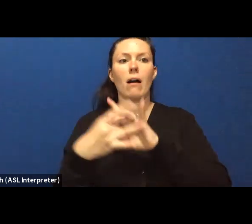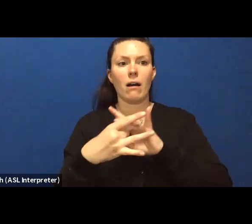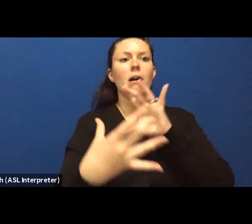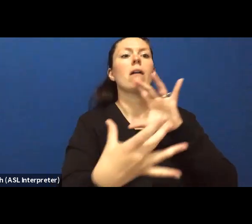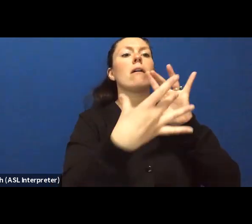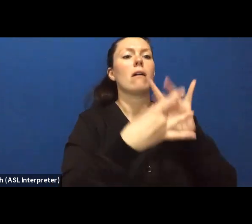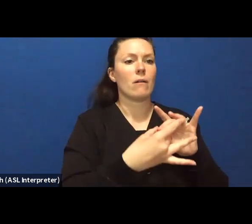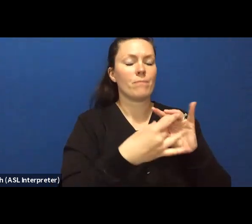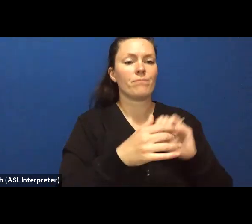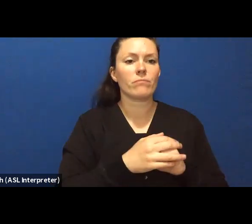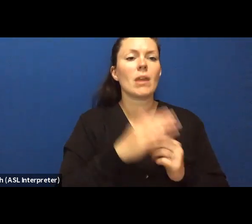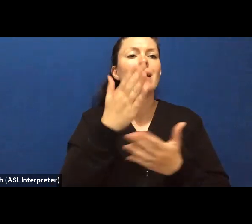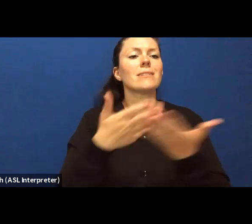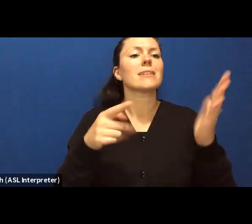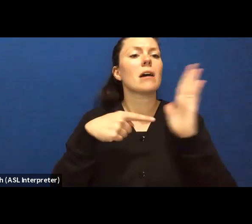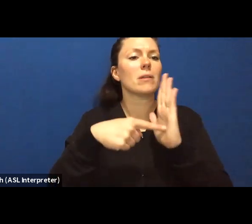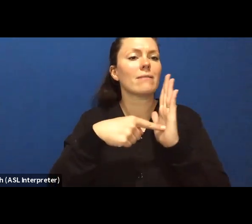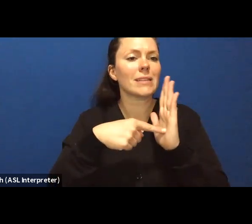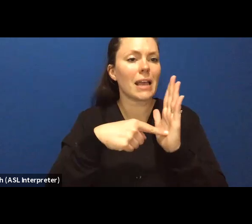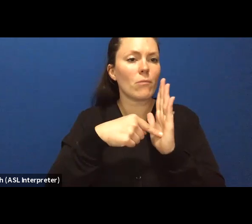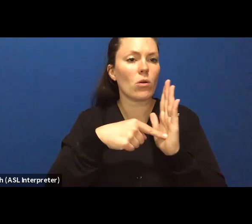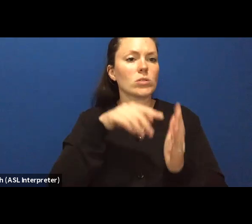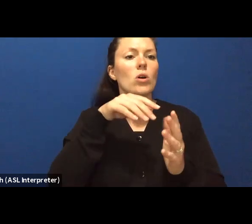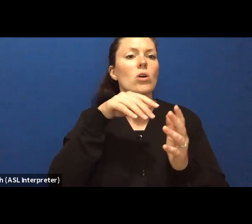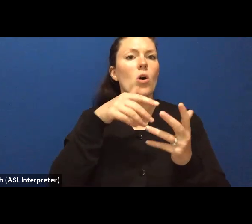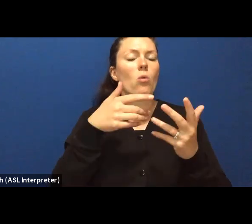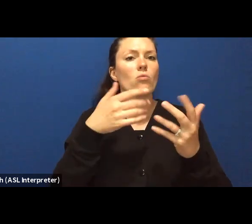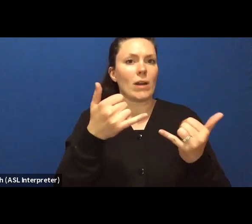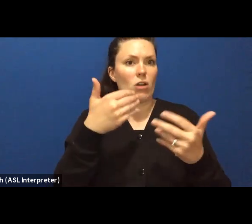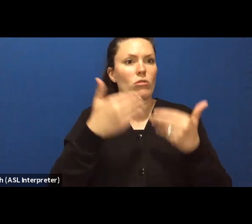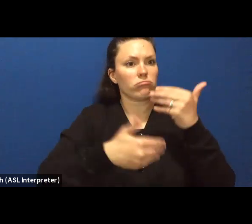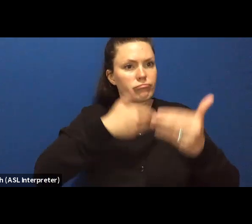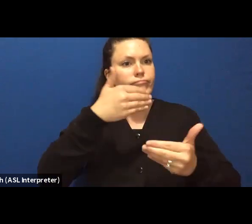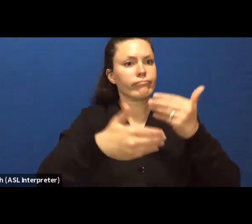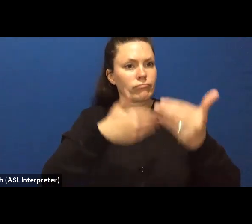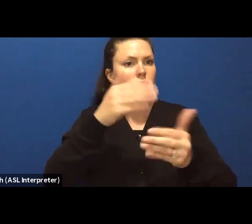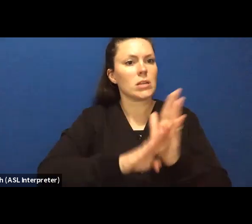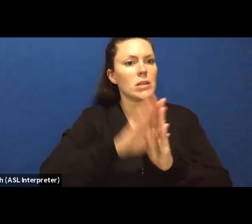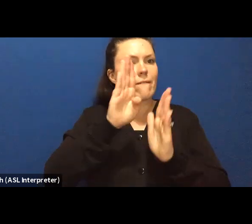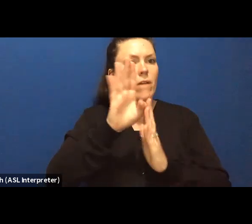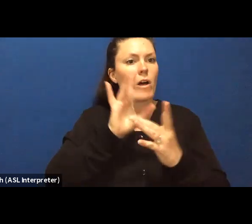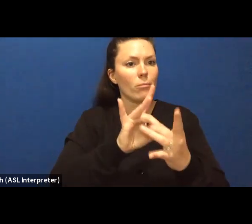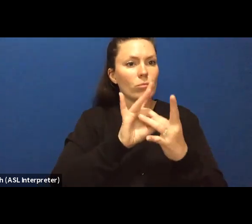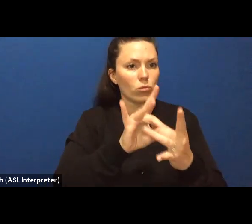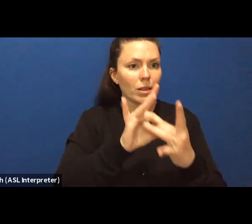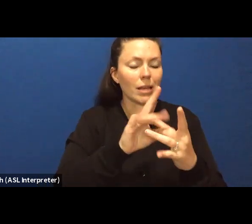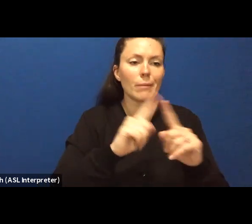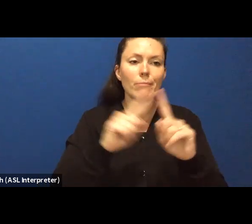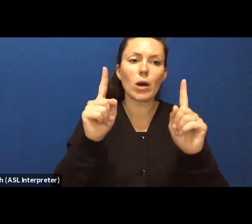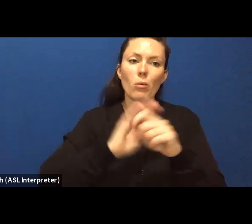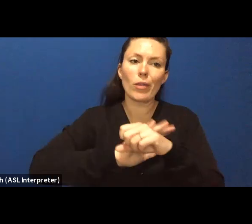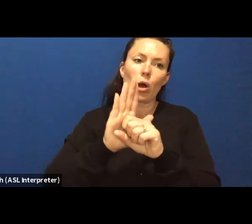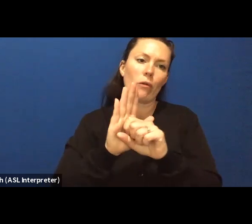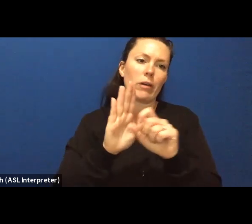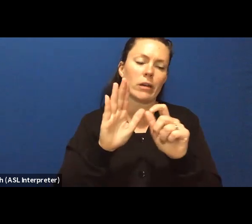organizations that we're in the process of developing the relationships. Due to COVID, we were really limited